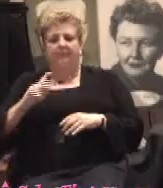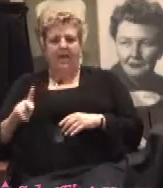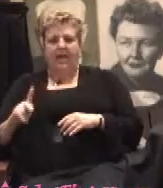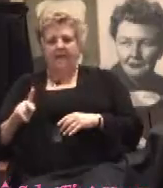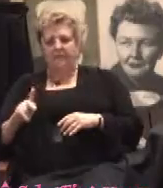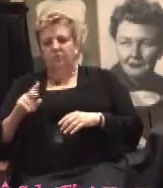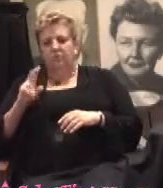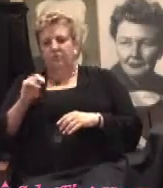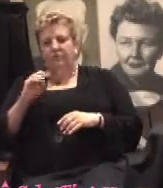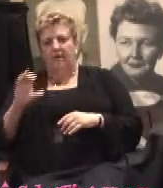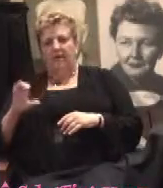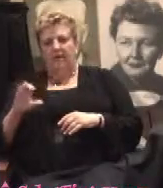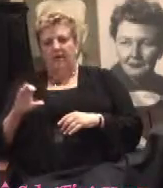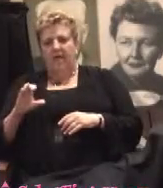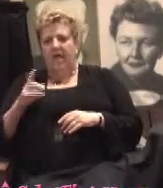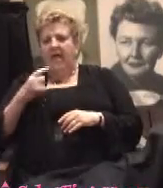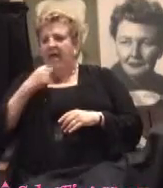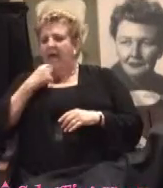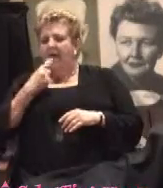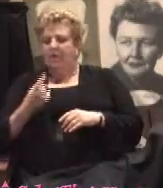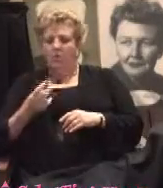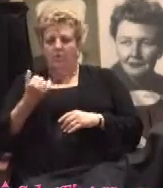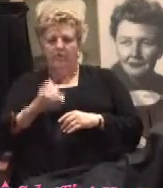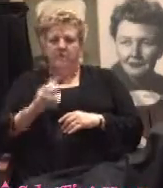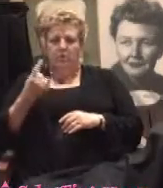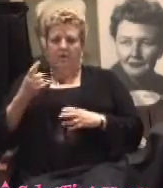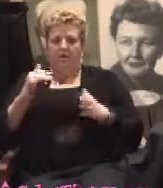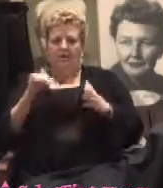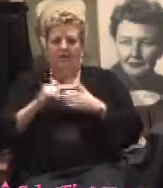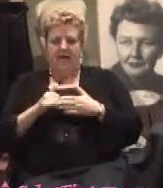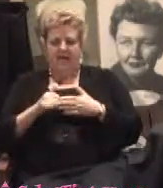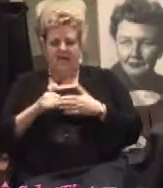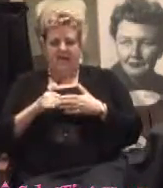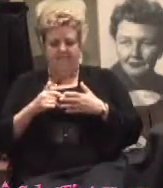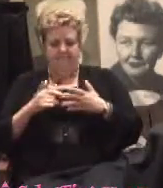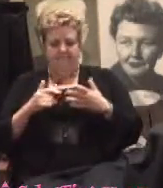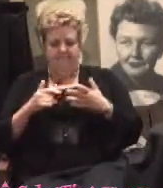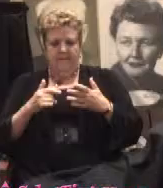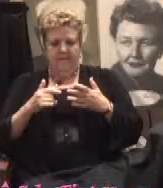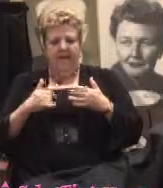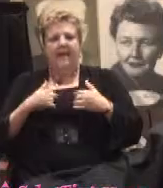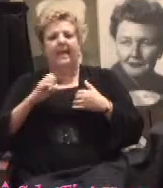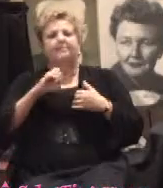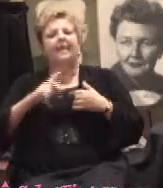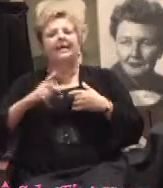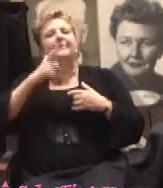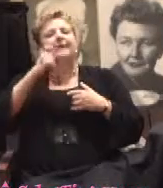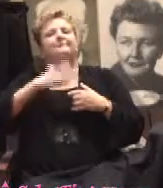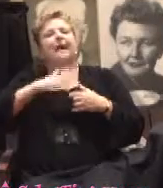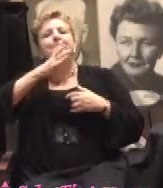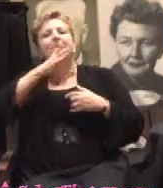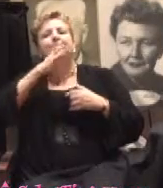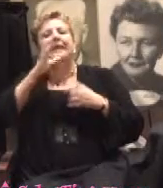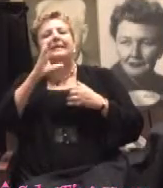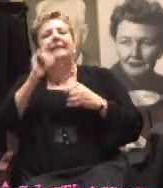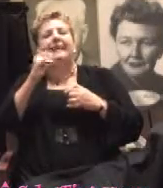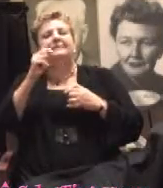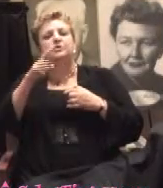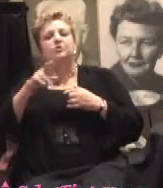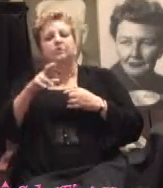everybody that I was coming back to Redondo Beach because my mom had cancer. And the truth was, my mom had cancer. My mom had